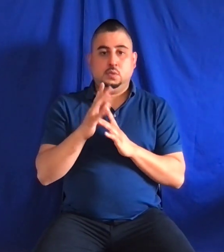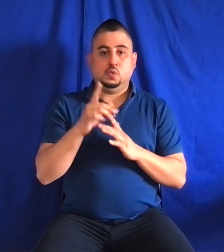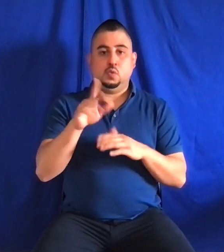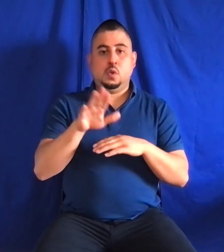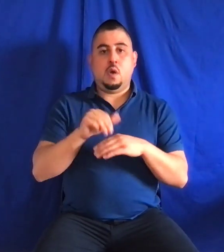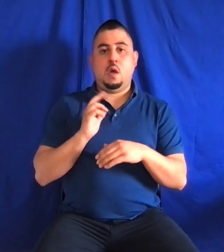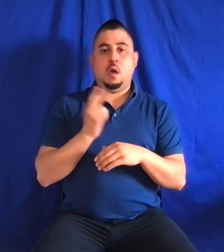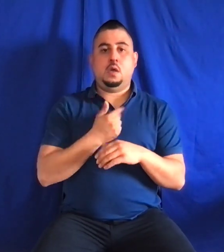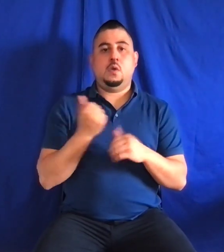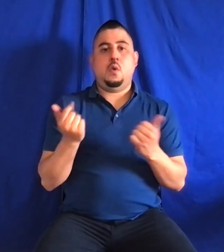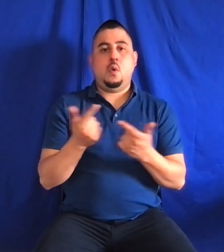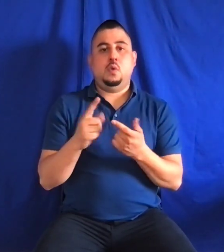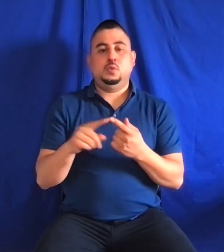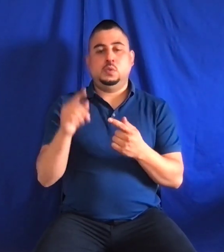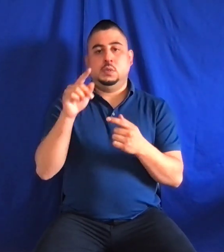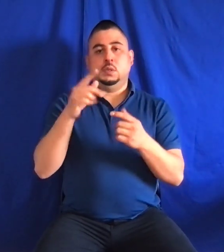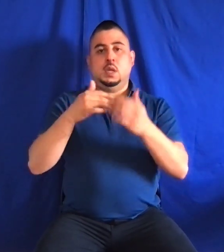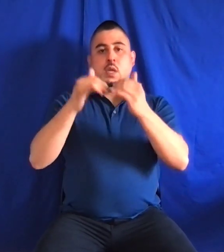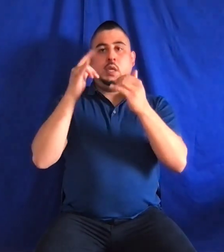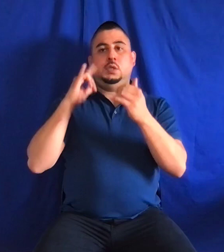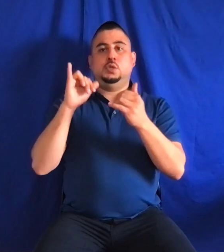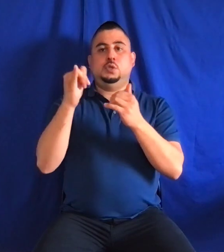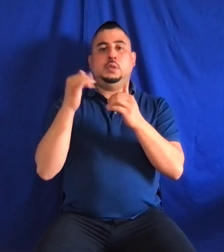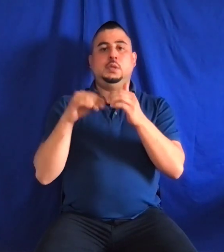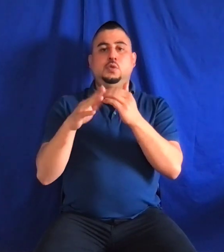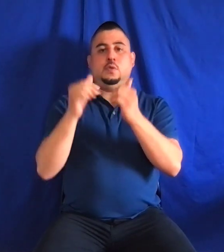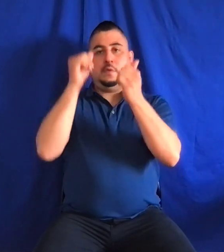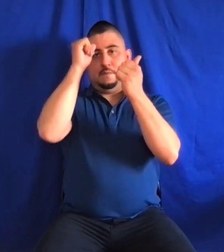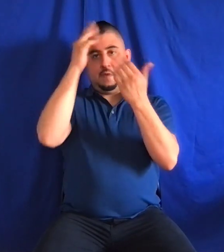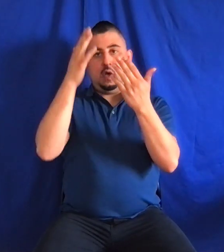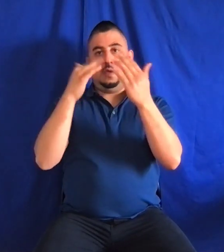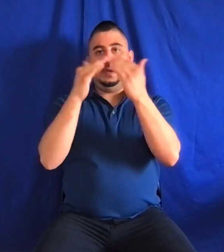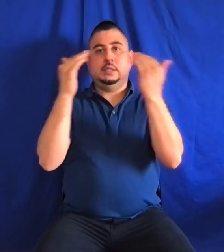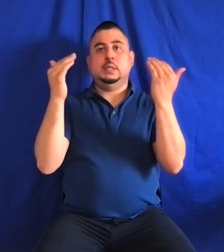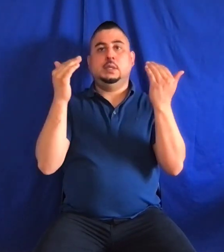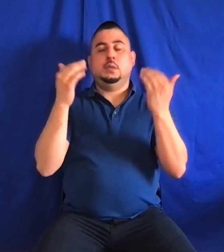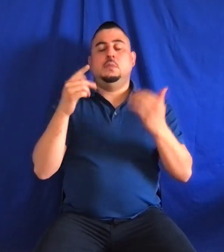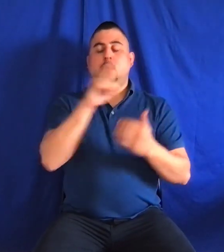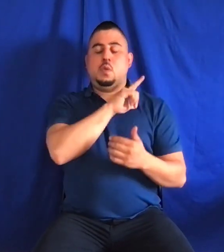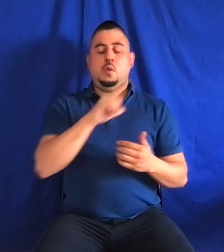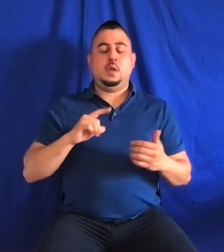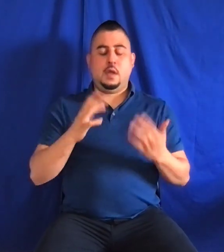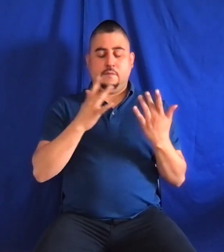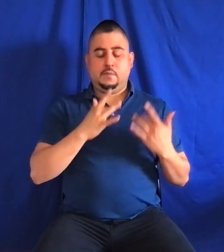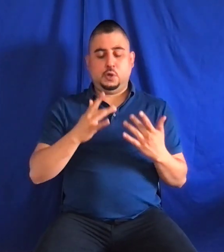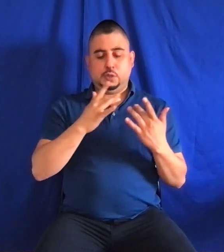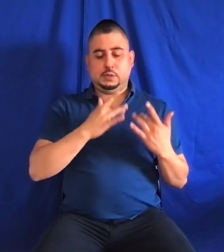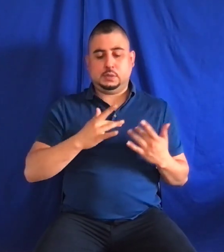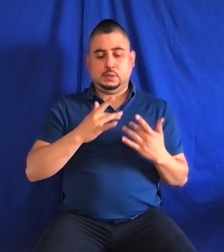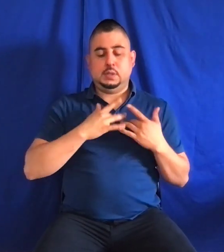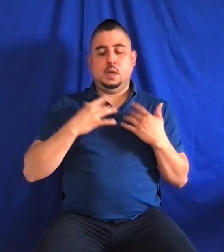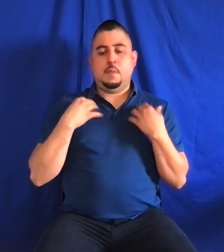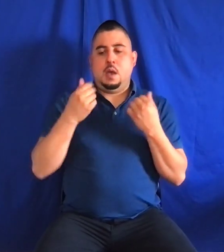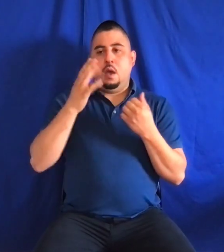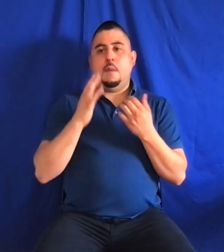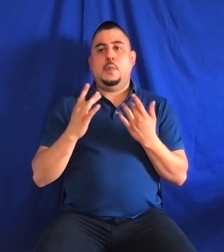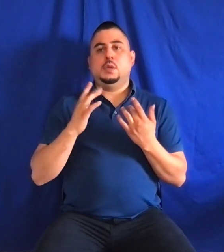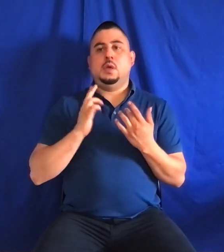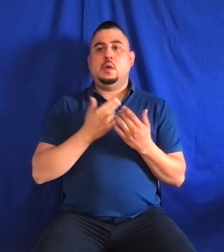all to eternity in your Father's kingdom. Lord, have mercy. Lord, have mercy. May Almighty God have mercy on us, forgive us our sins,